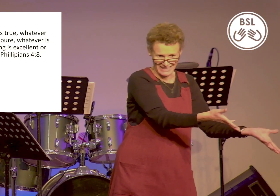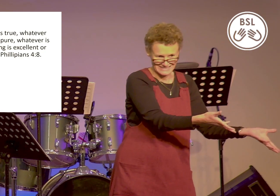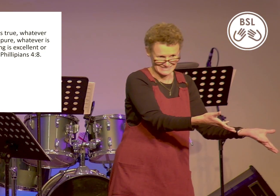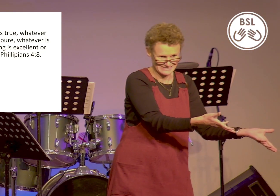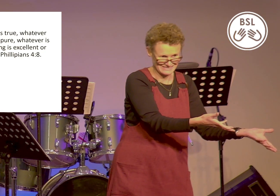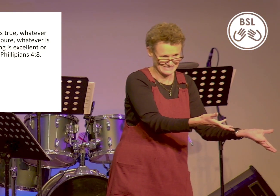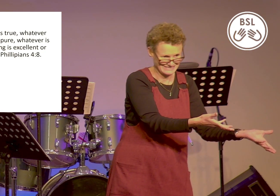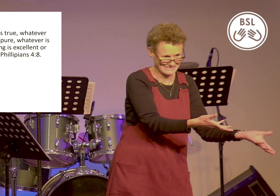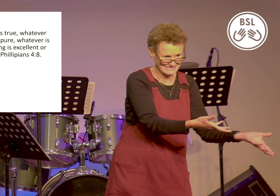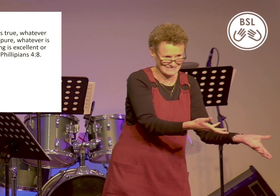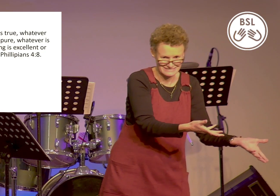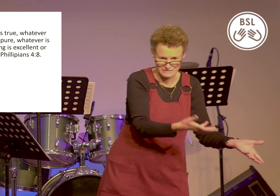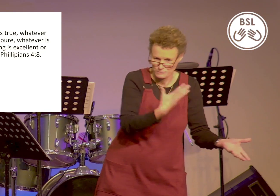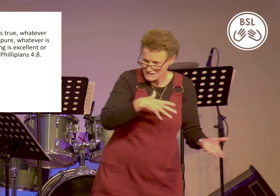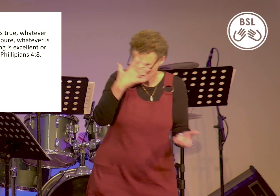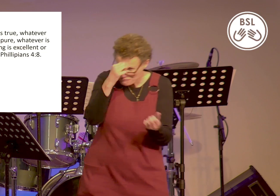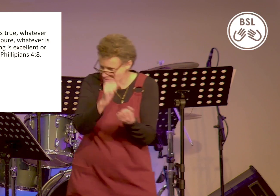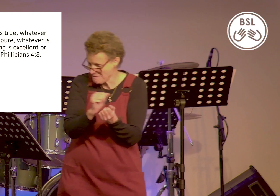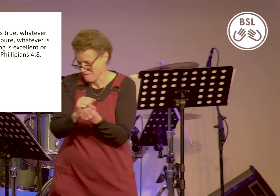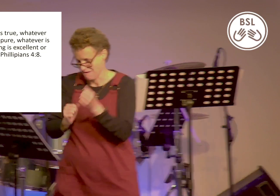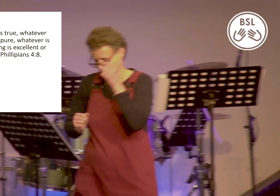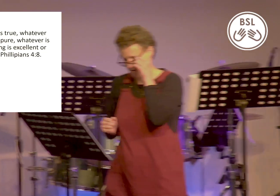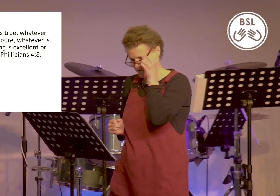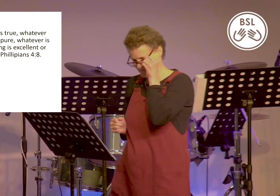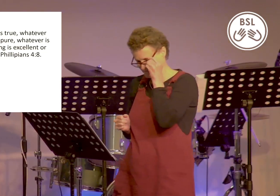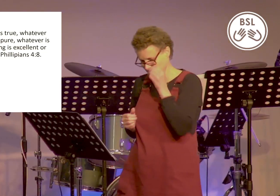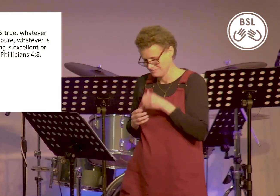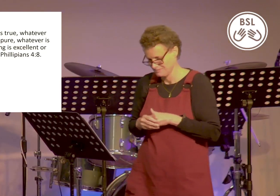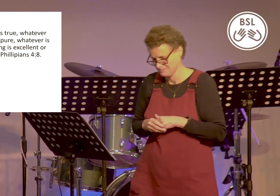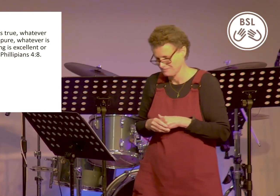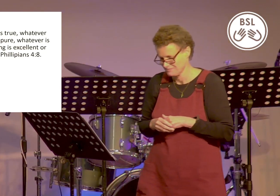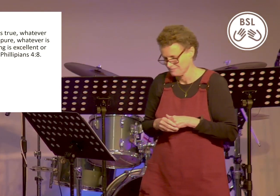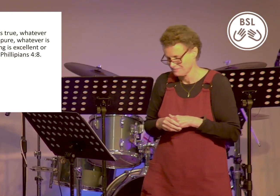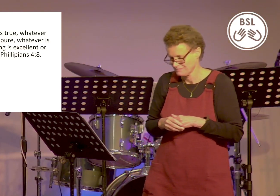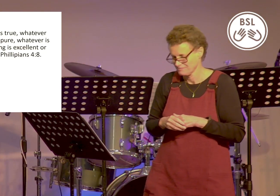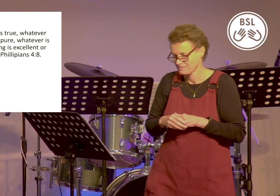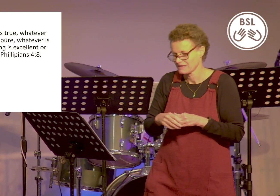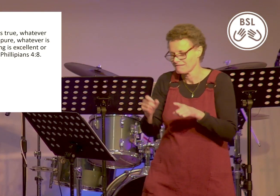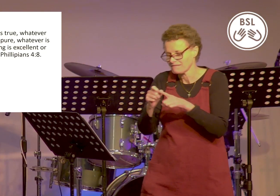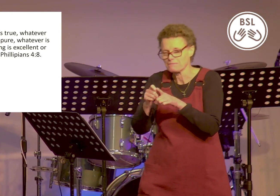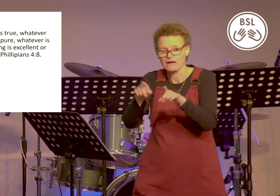God is there. Don't forget about those things. Remember them.